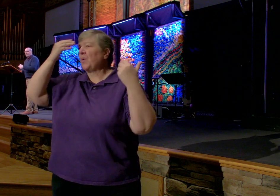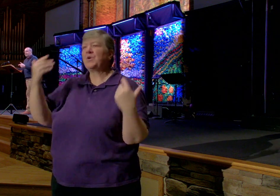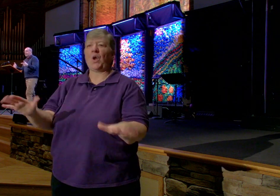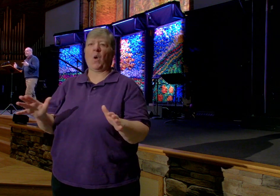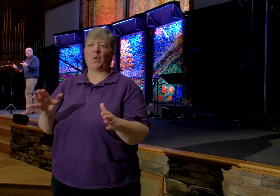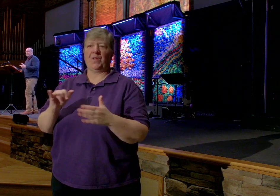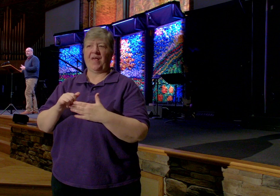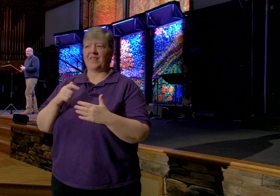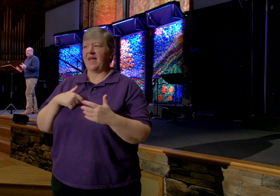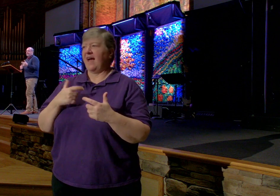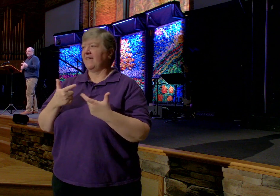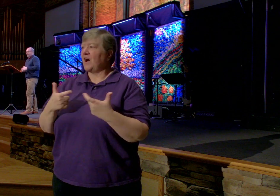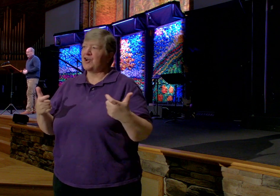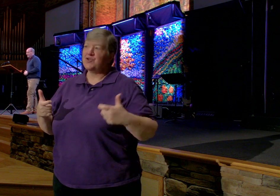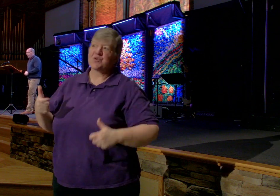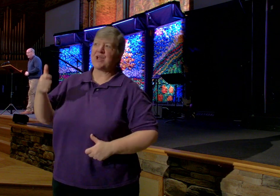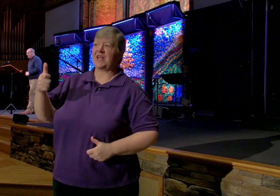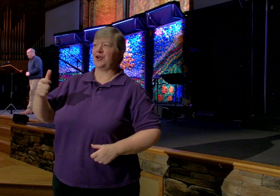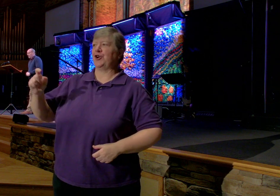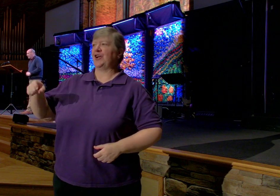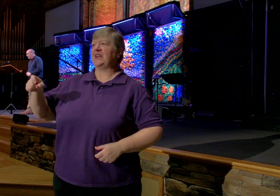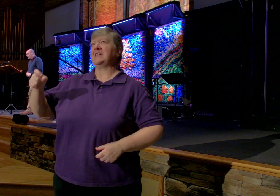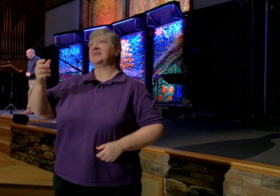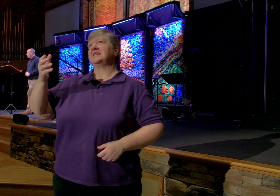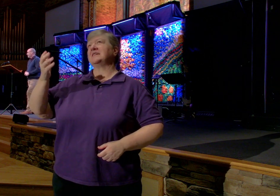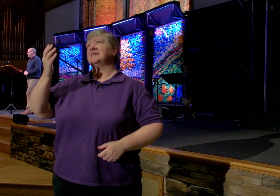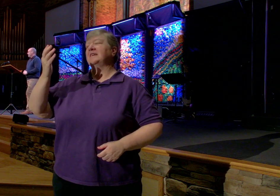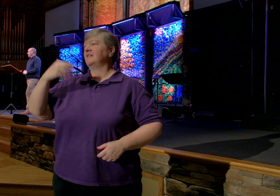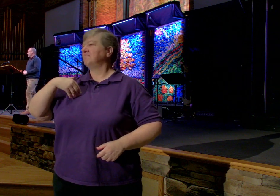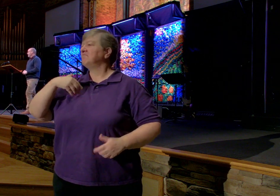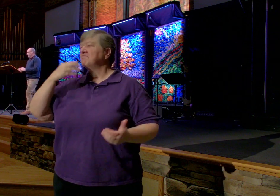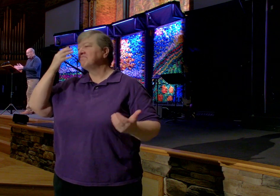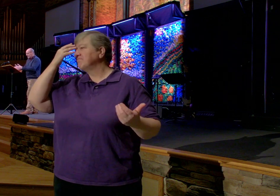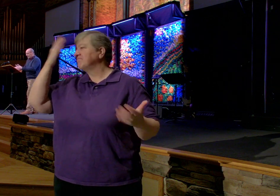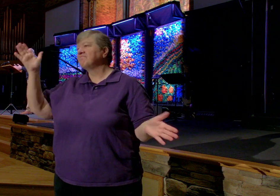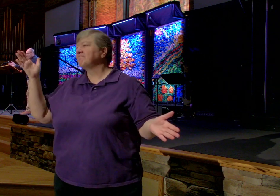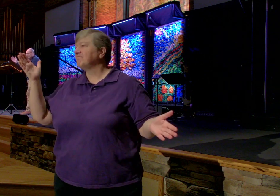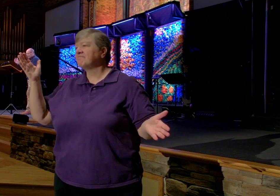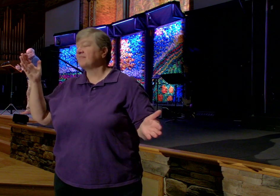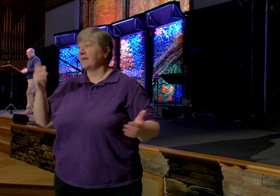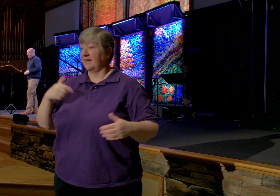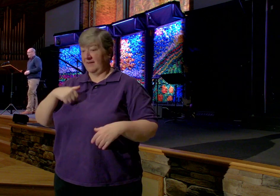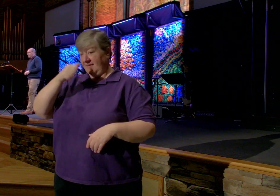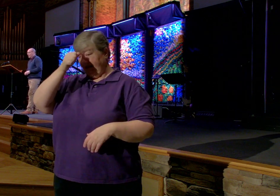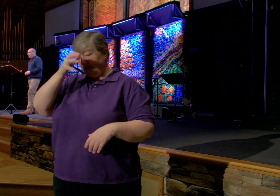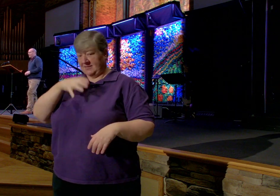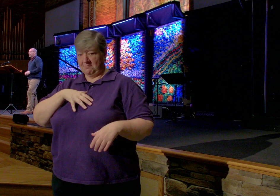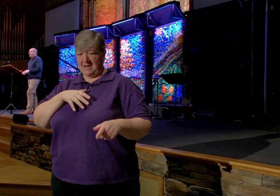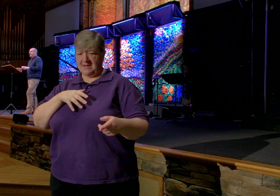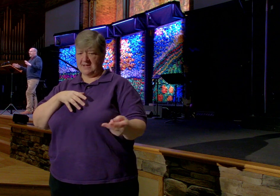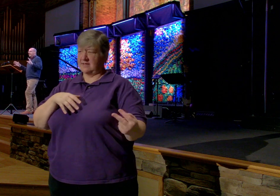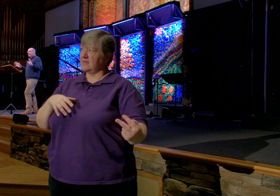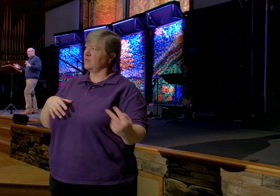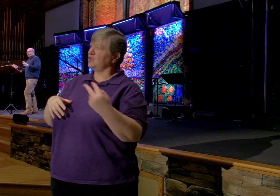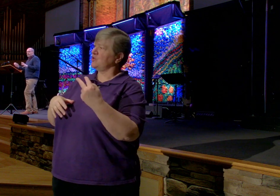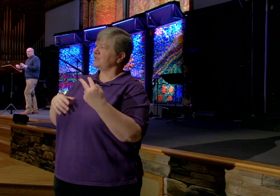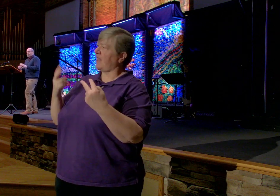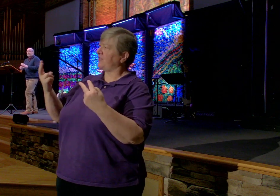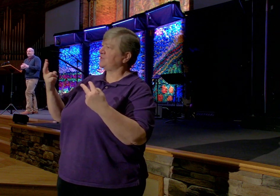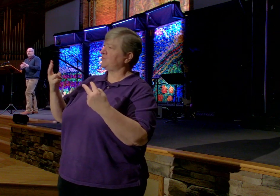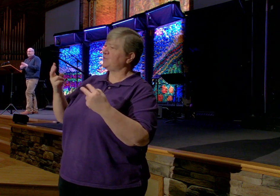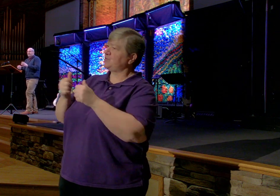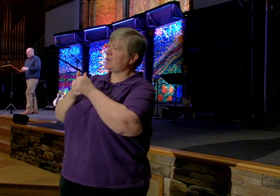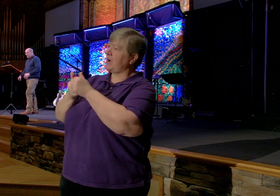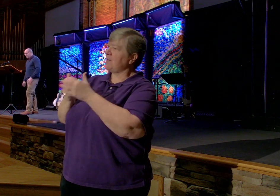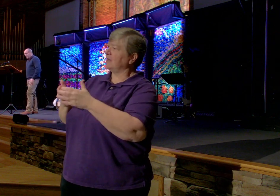know that they have a greater need, that they're not even aware of it. This guy looks at the two apostles walking by,